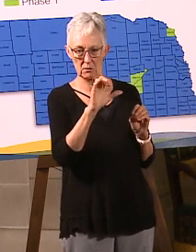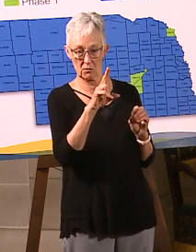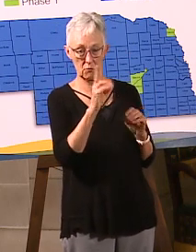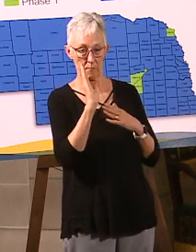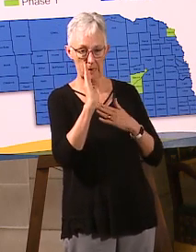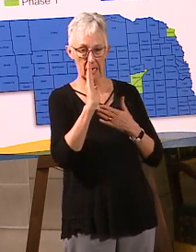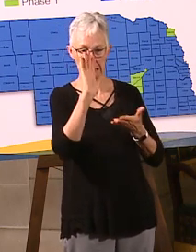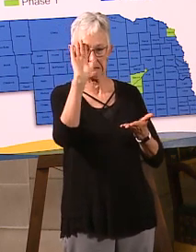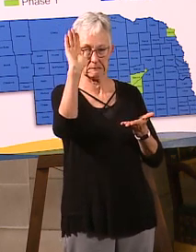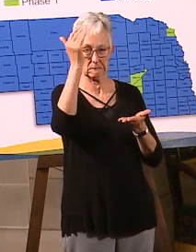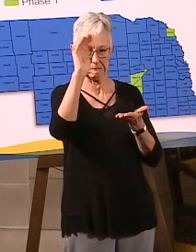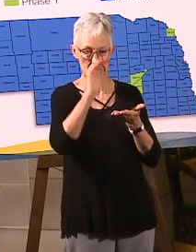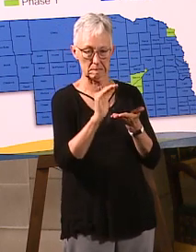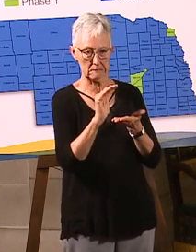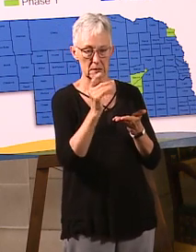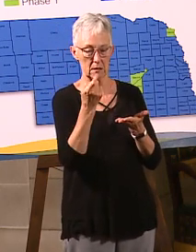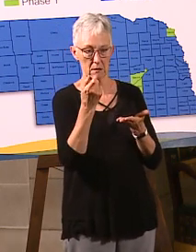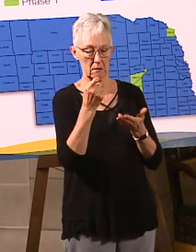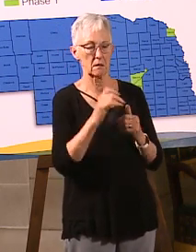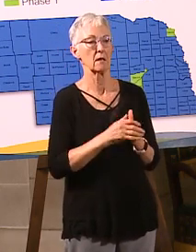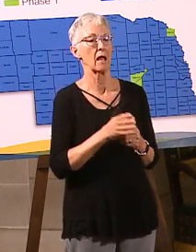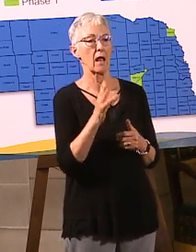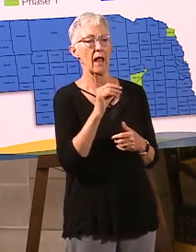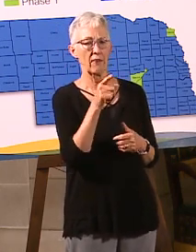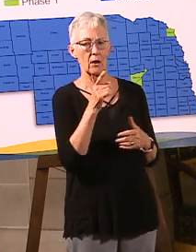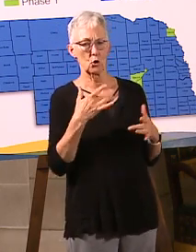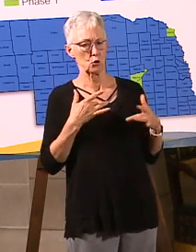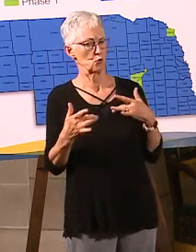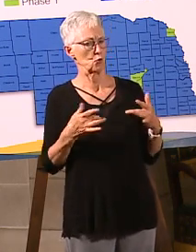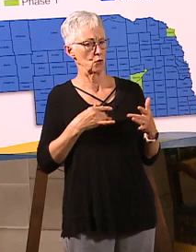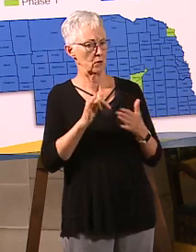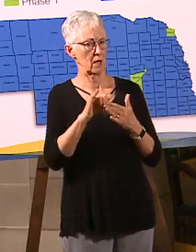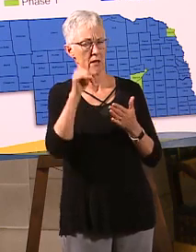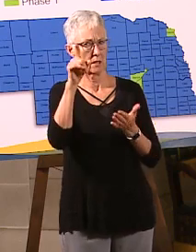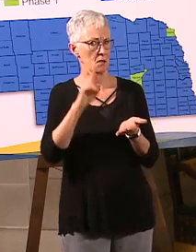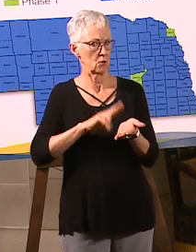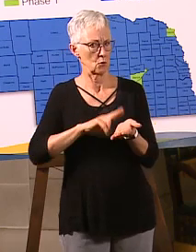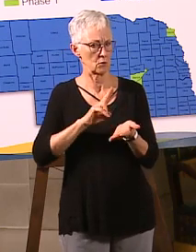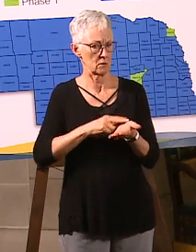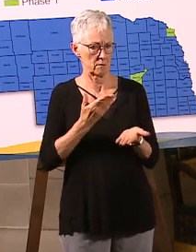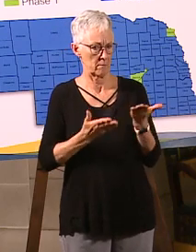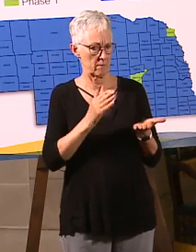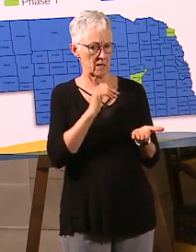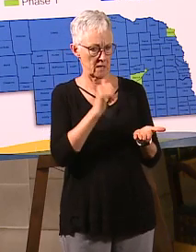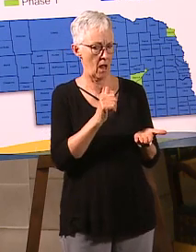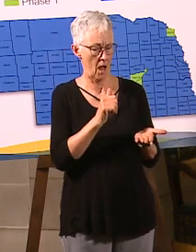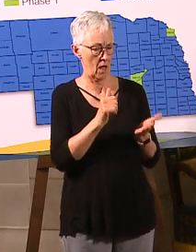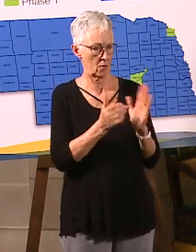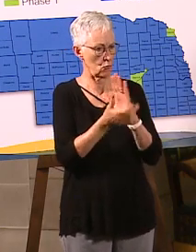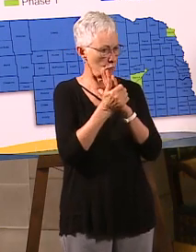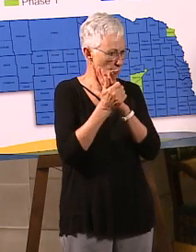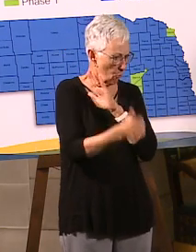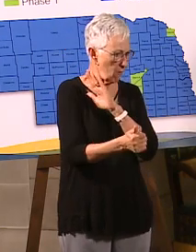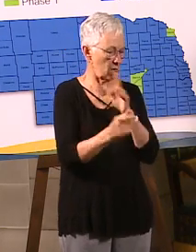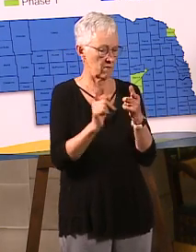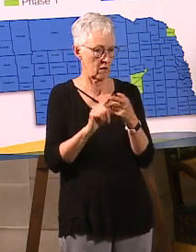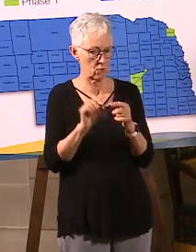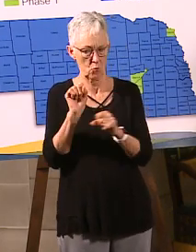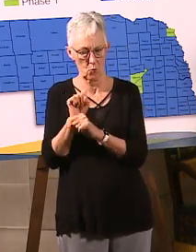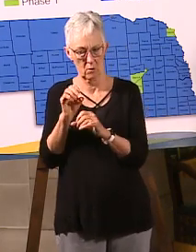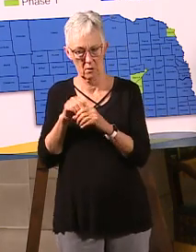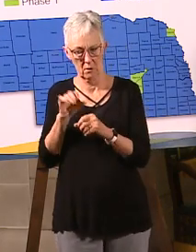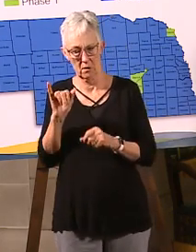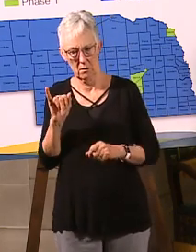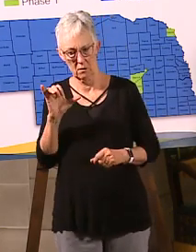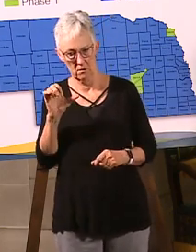that there are trained staff nurses, and is that an issue? And that's a conversation that Dr. Antone and I have been having. Dr. Antone has been in touch with all the